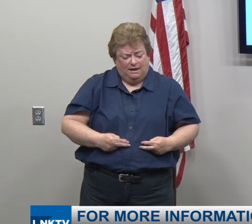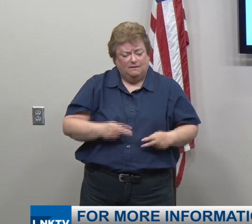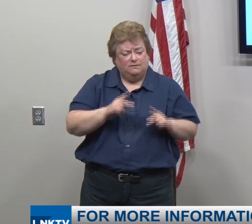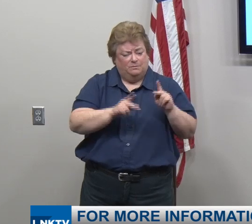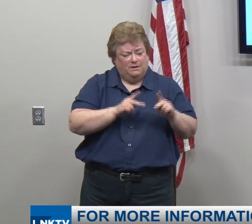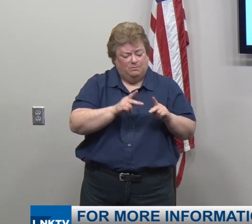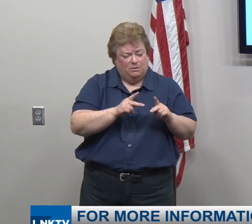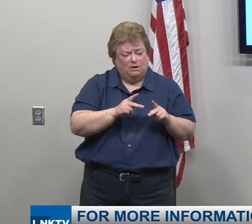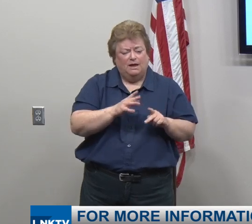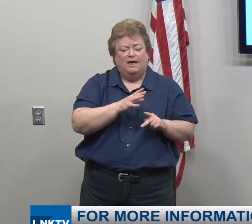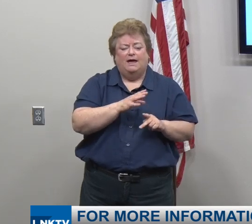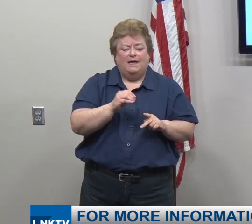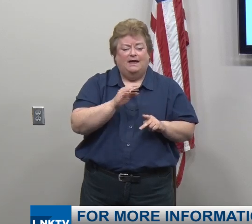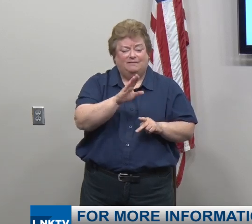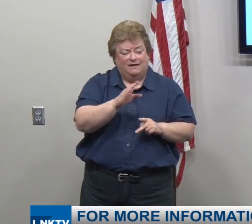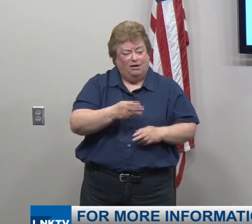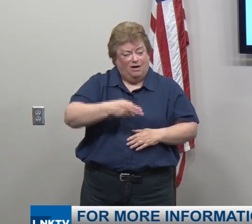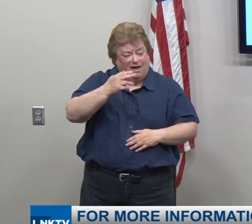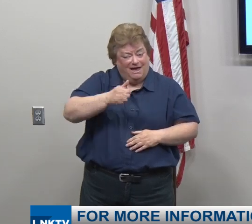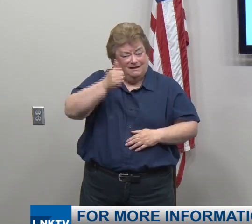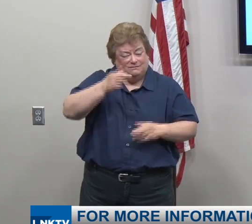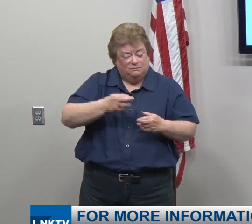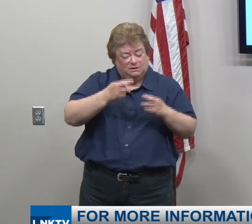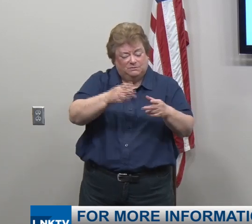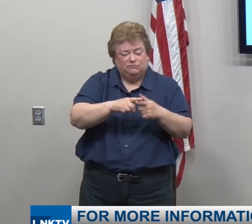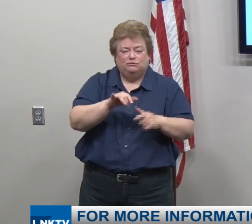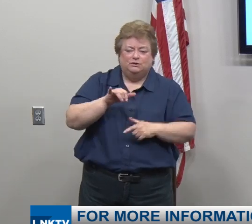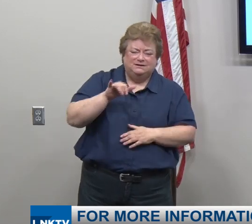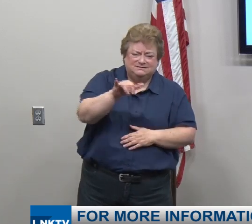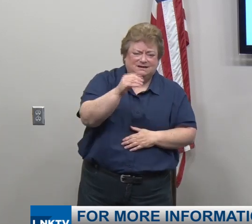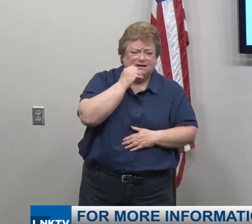are to stay home as much as possible.